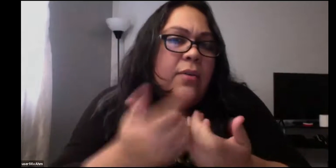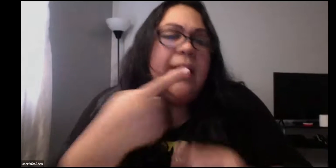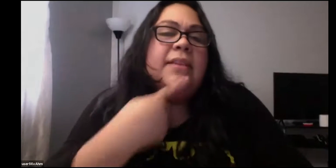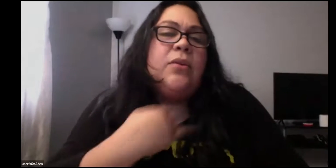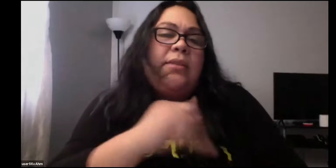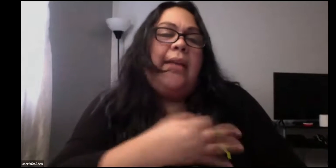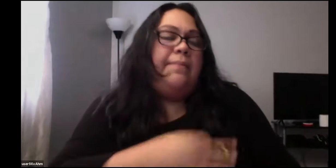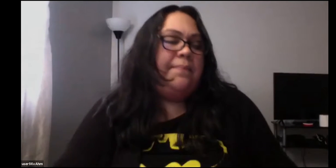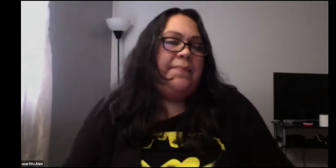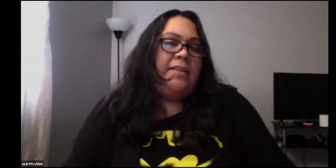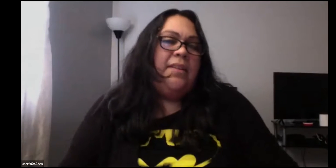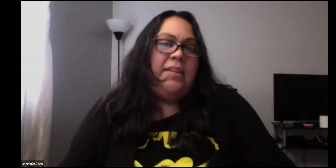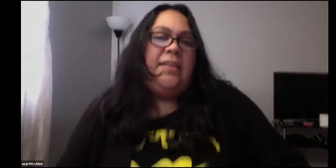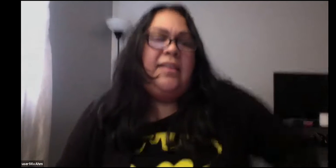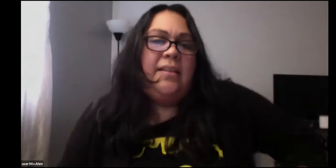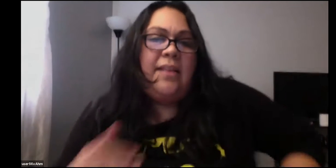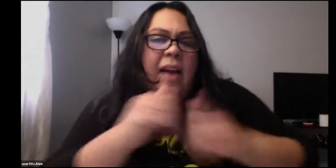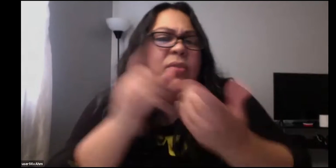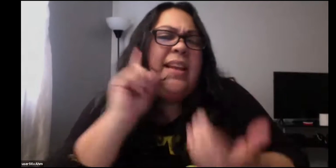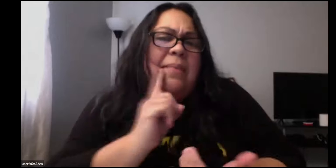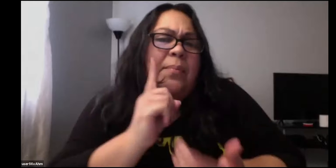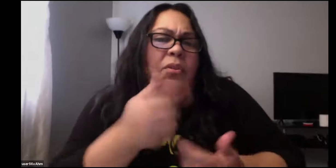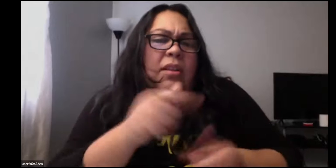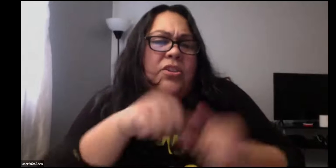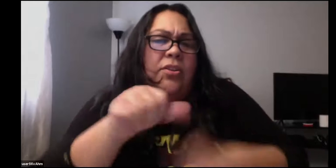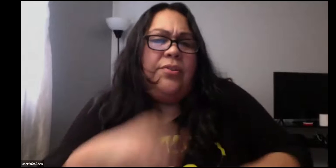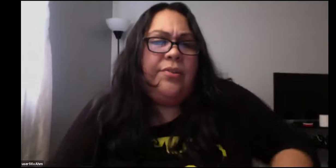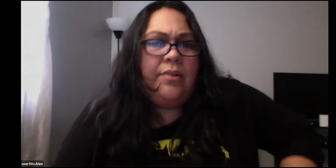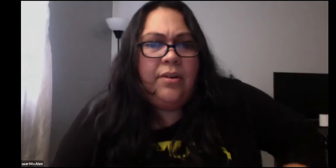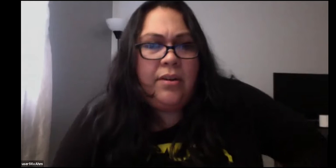us, Jose. How do deaf people call each other?